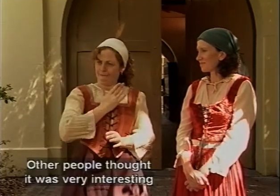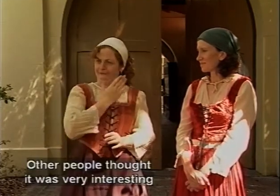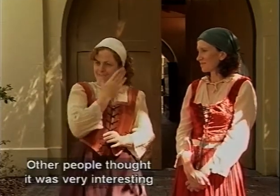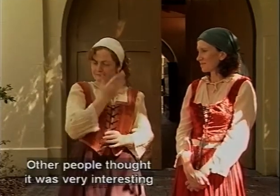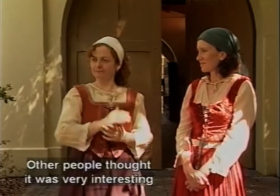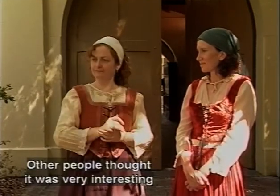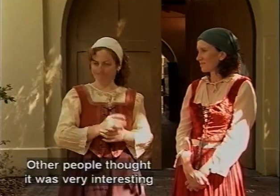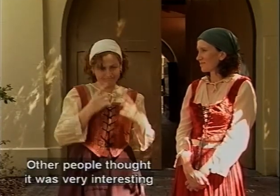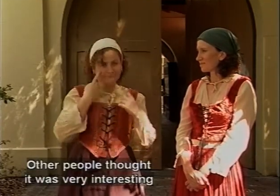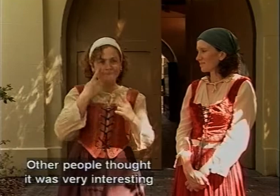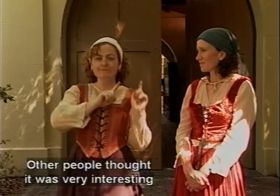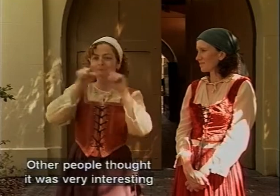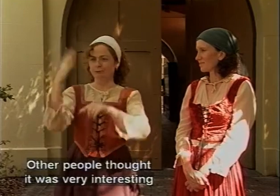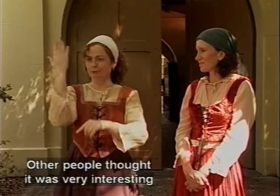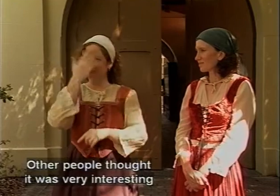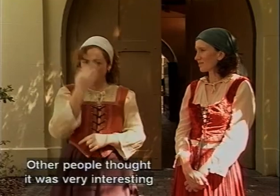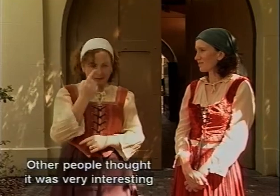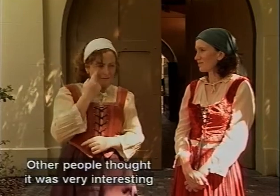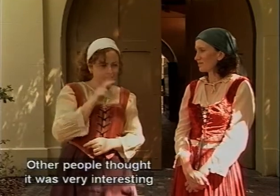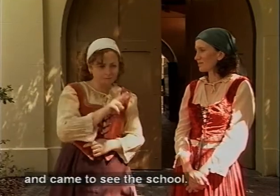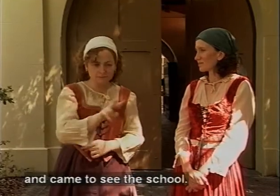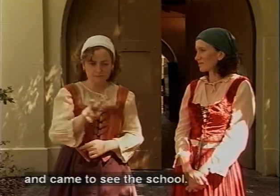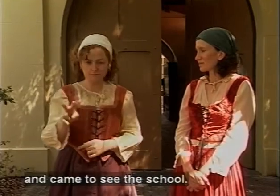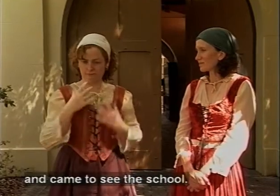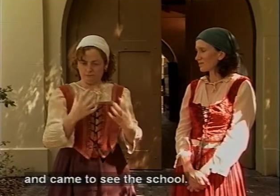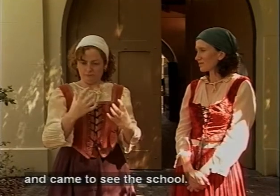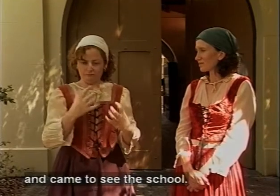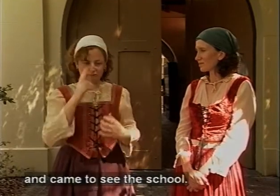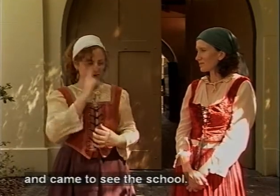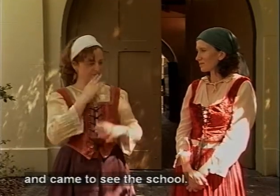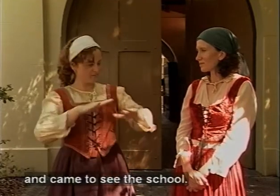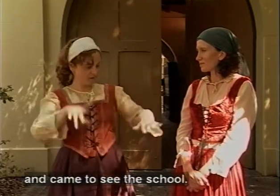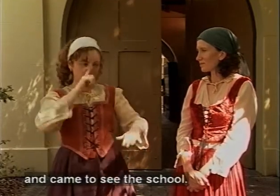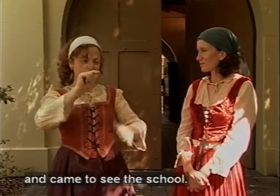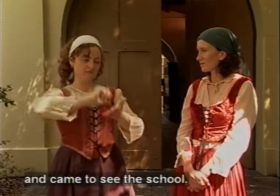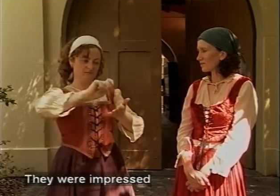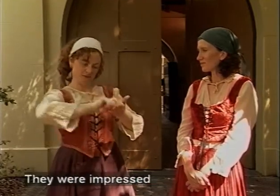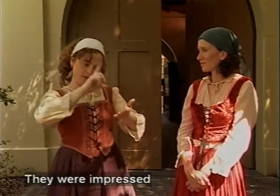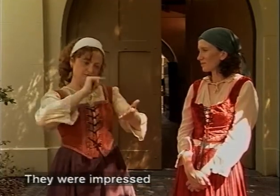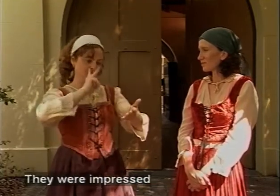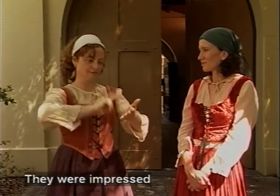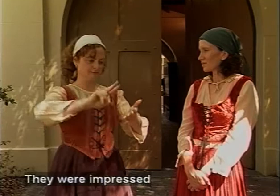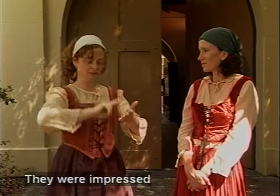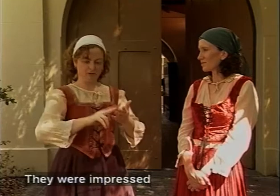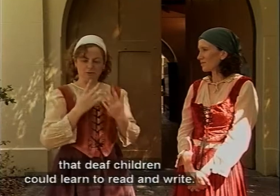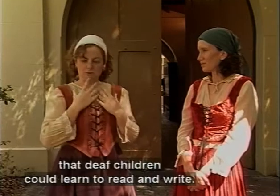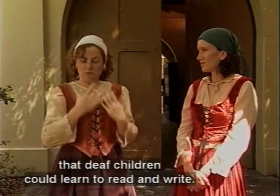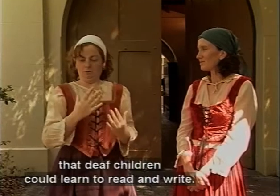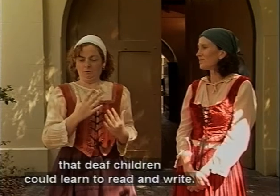But then some other people thought, well, that's a very interesting idea, and they came along to the school to see what was going on, and they were very impressed that deaf children could